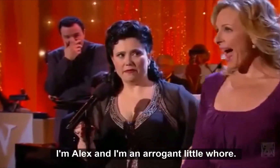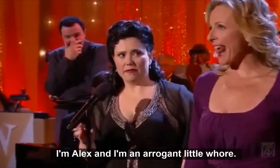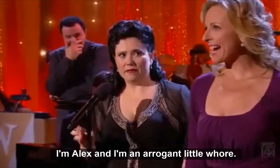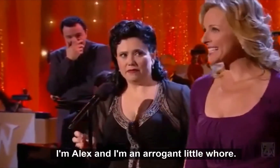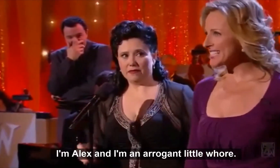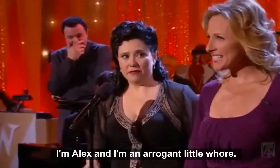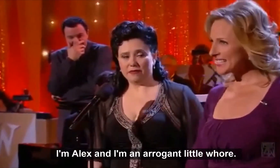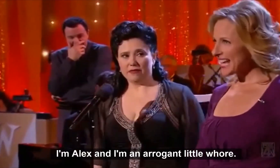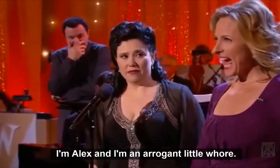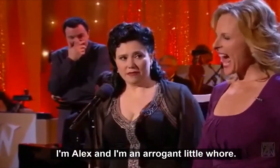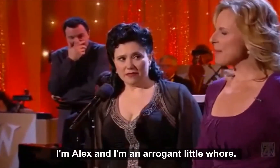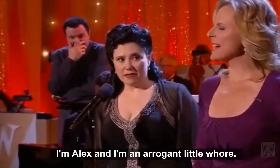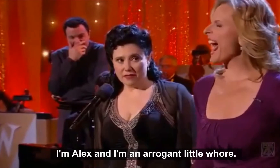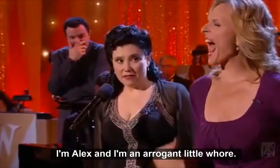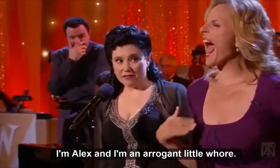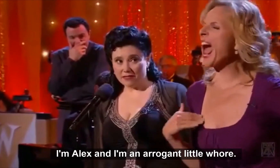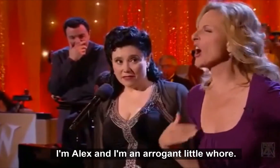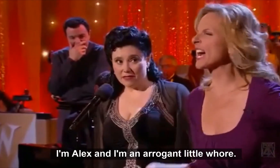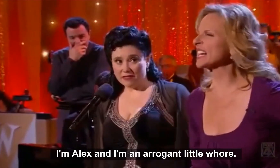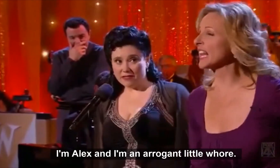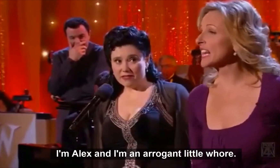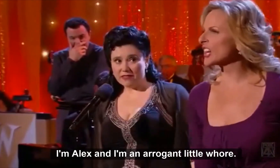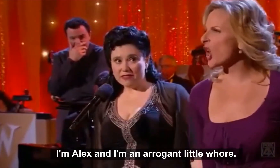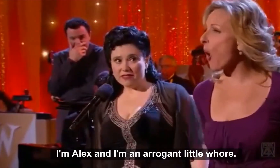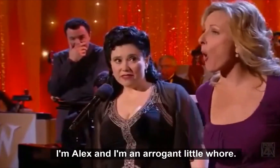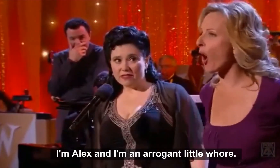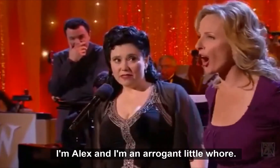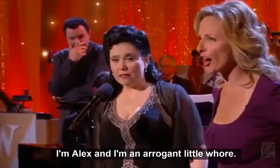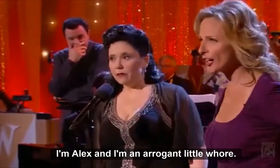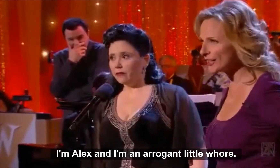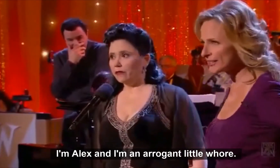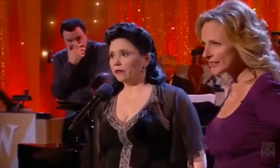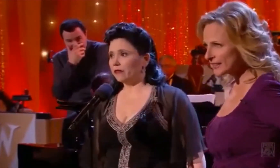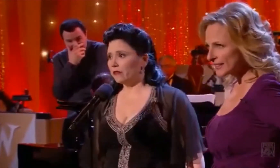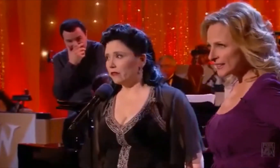I'm Alec. I'm an arrogant little